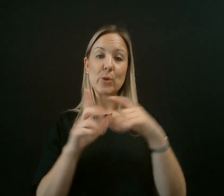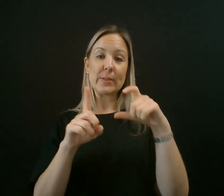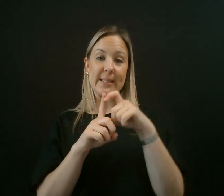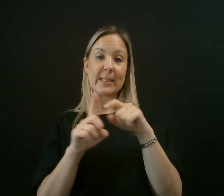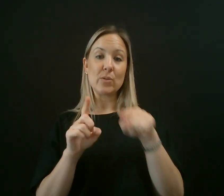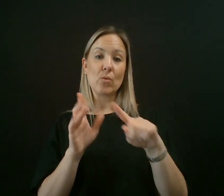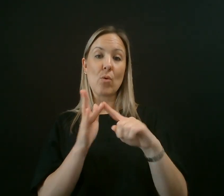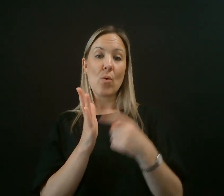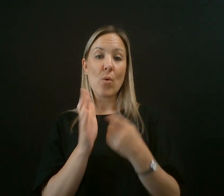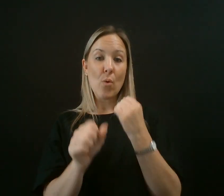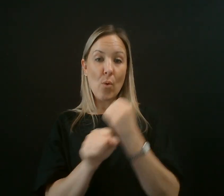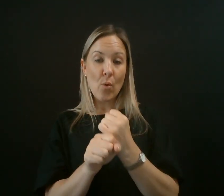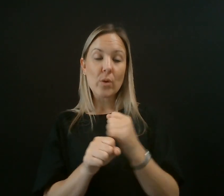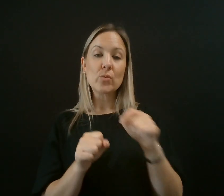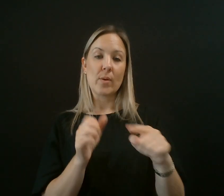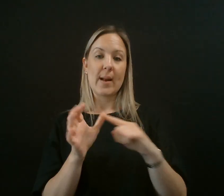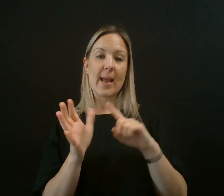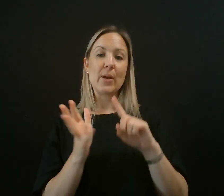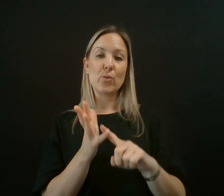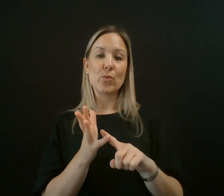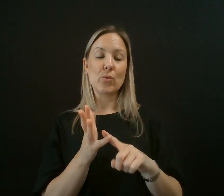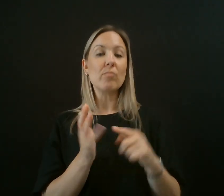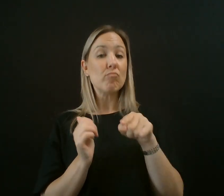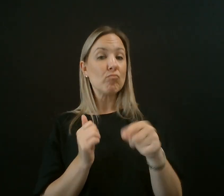housinginfo@pwd.org.au. These services are free.